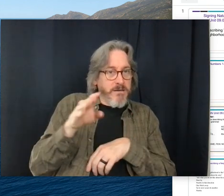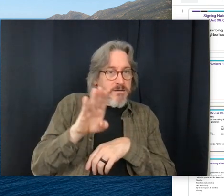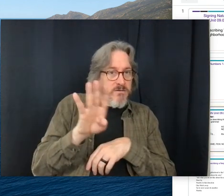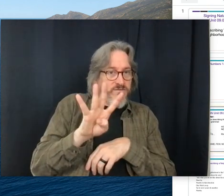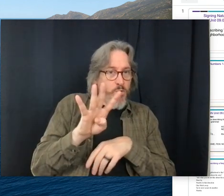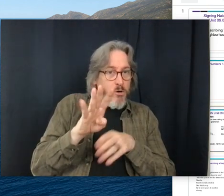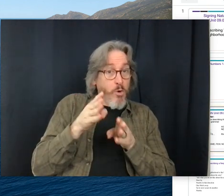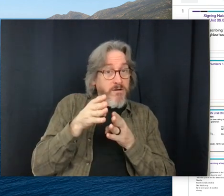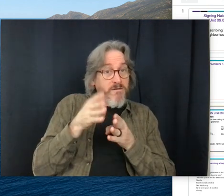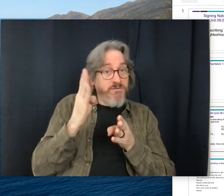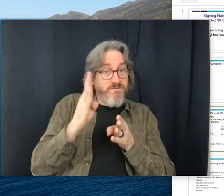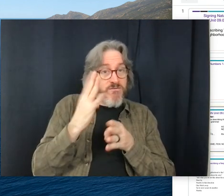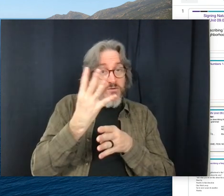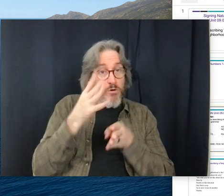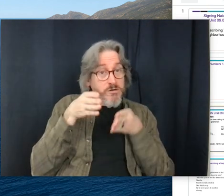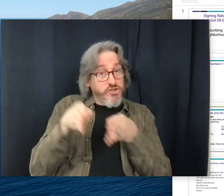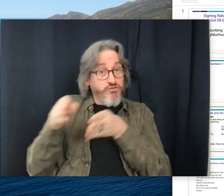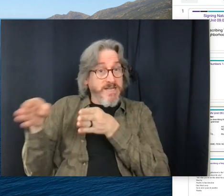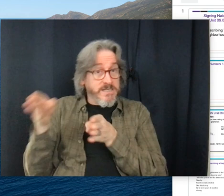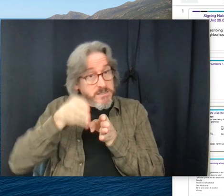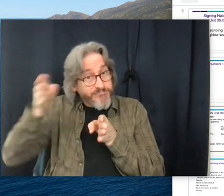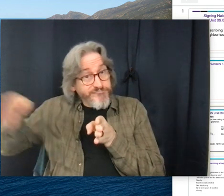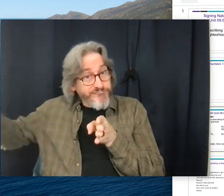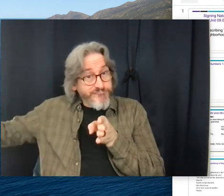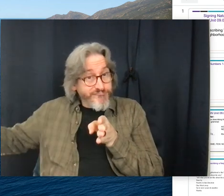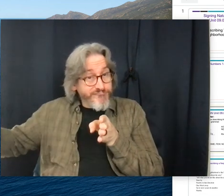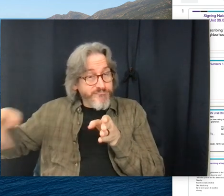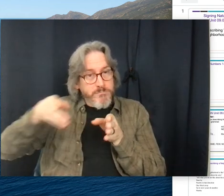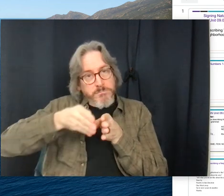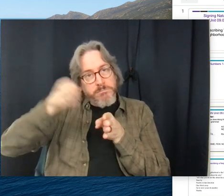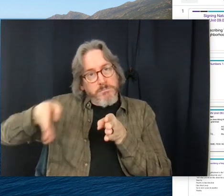blocks, right? 4 streets.